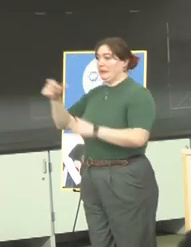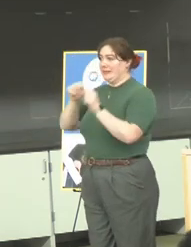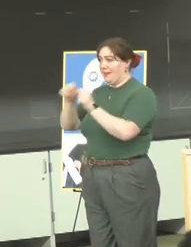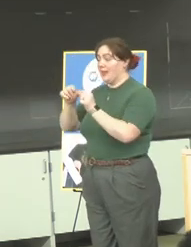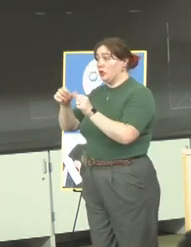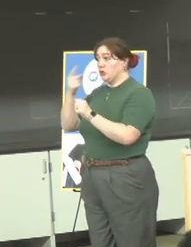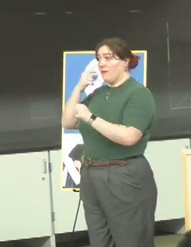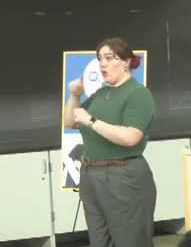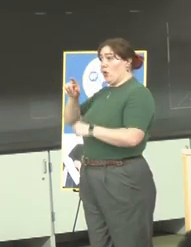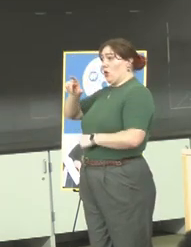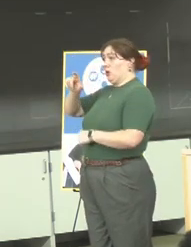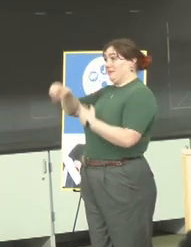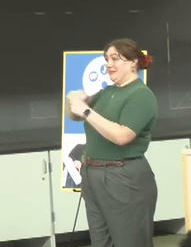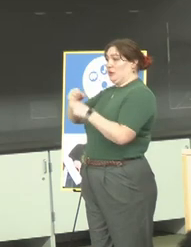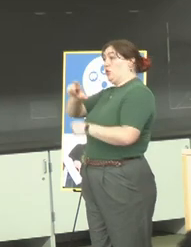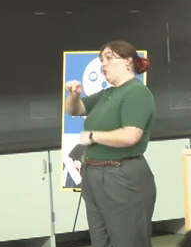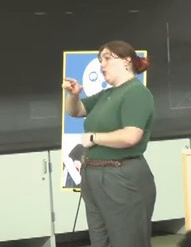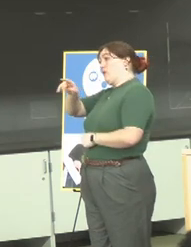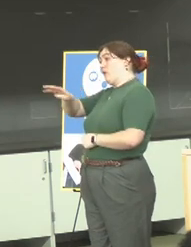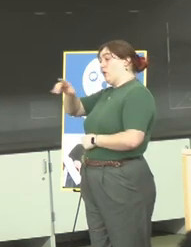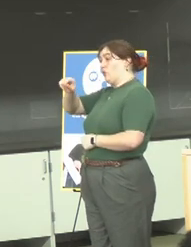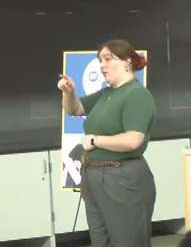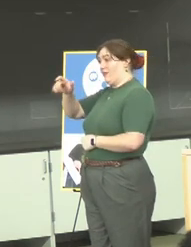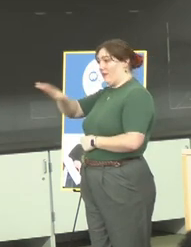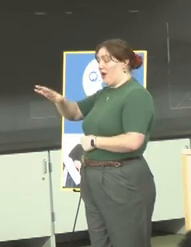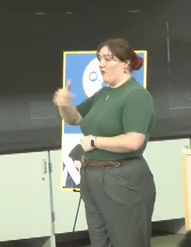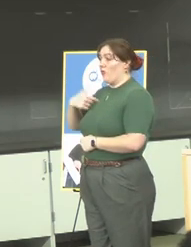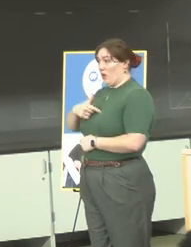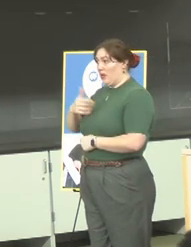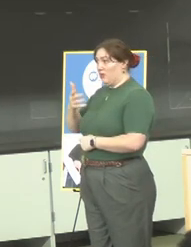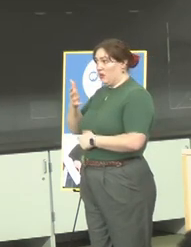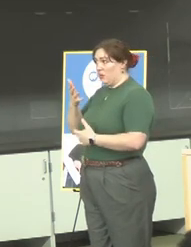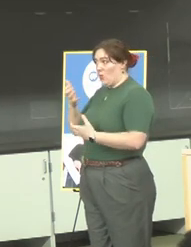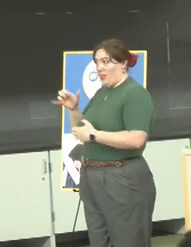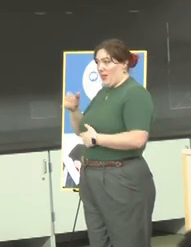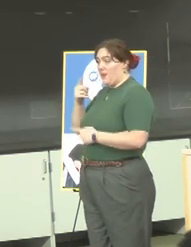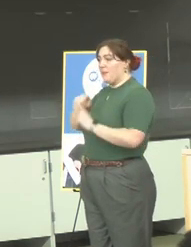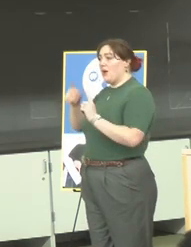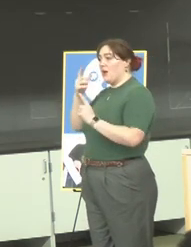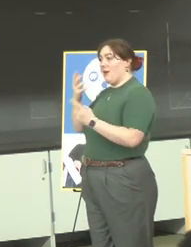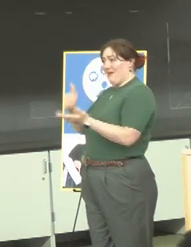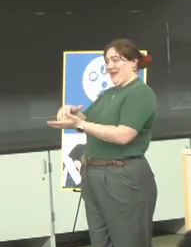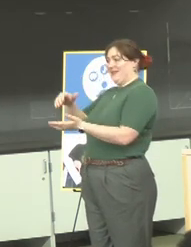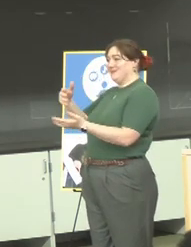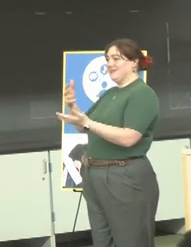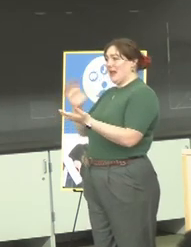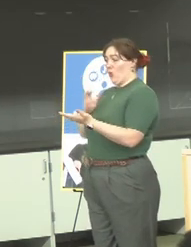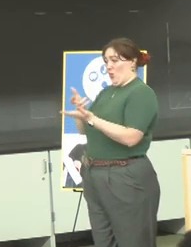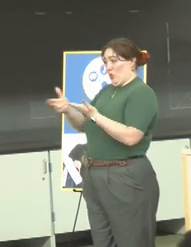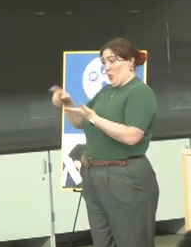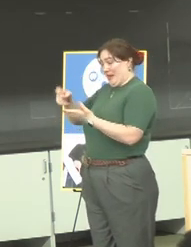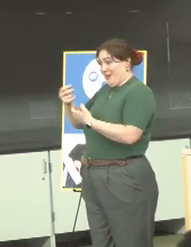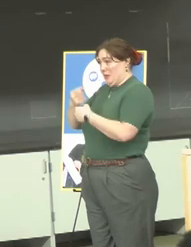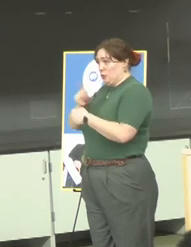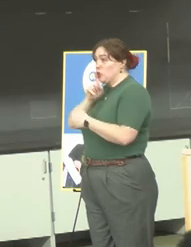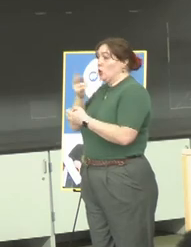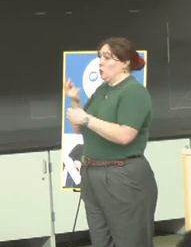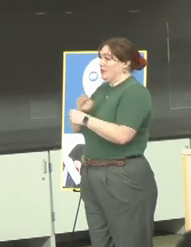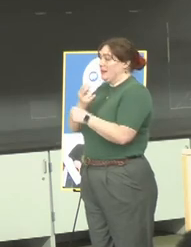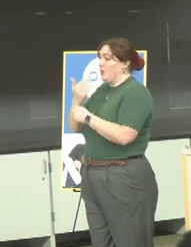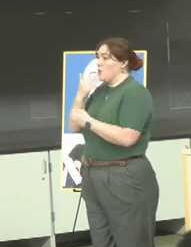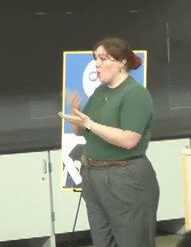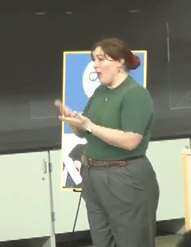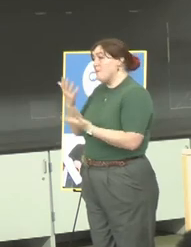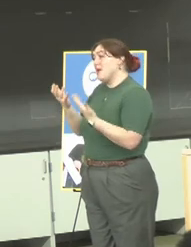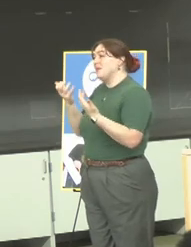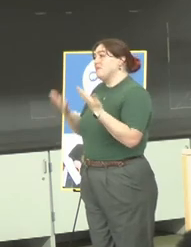submitted. But as we go forward, we need to make sure that we're, again, using our resources wisely. We'll probably have about a $40 million